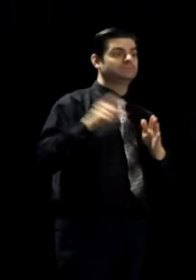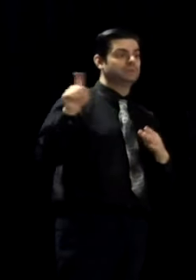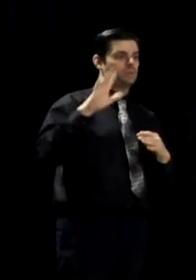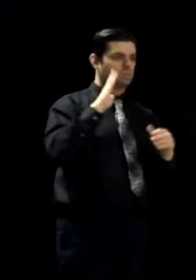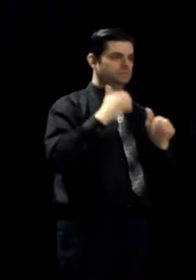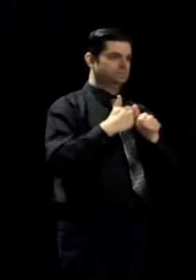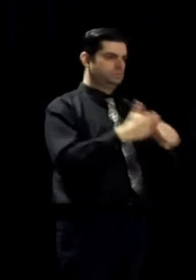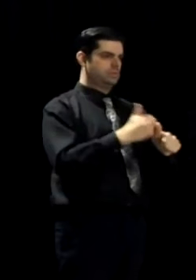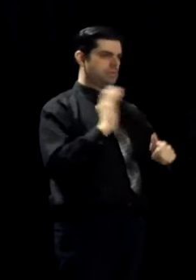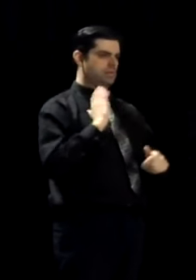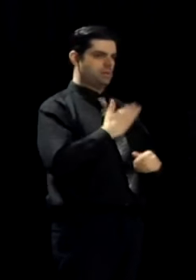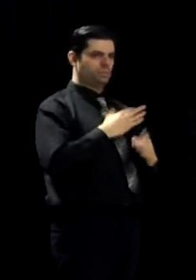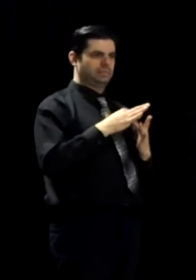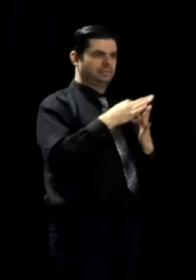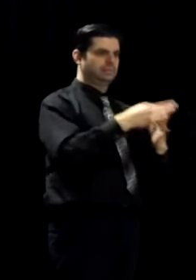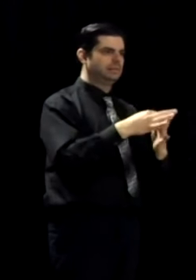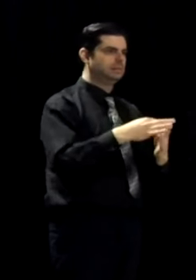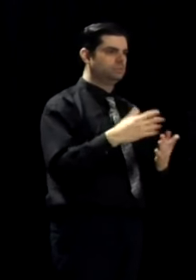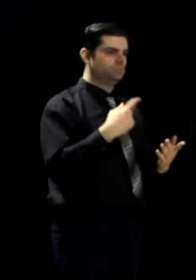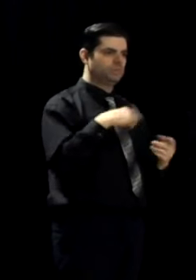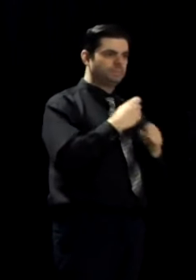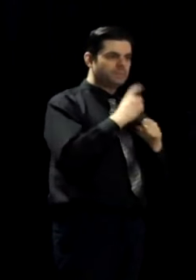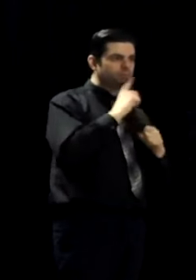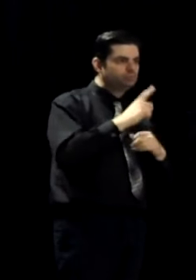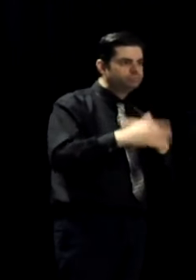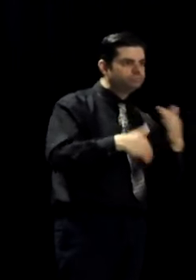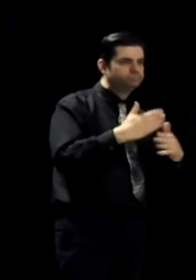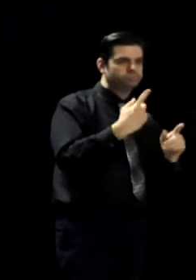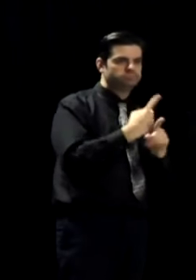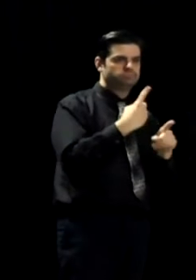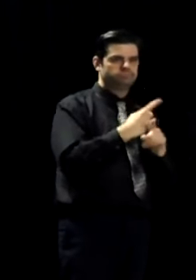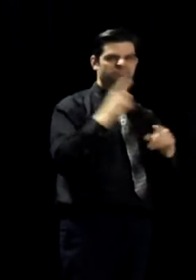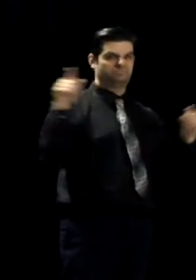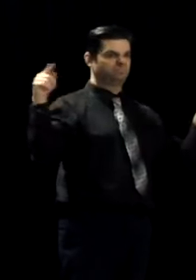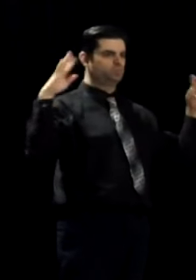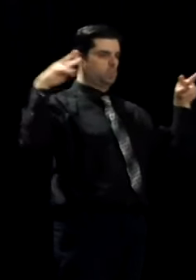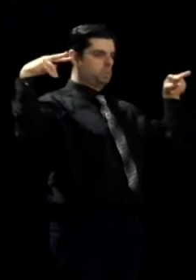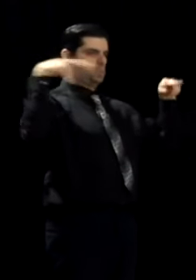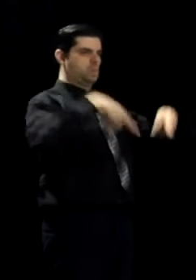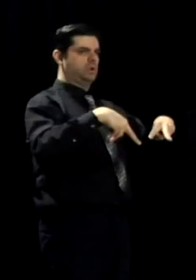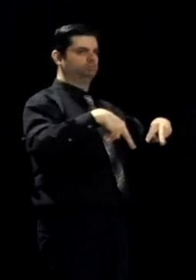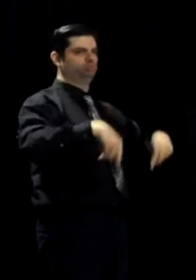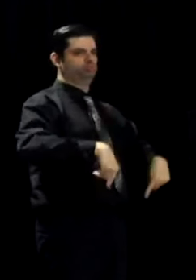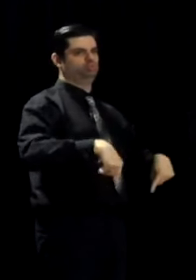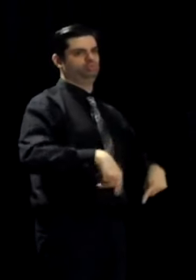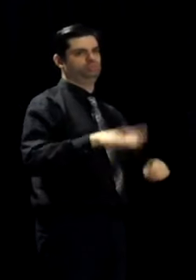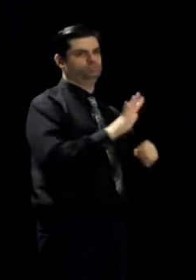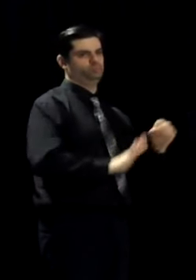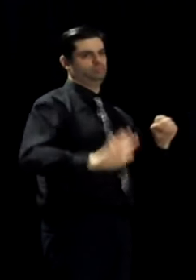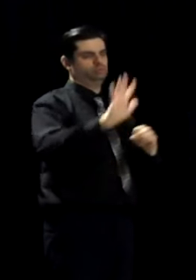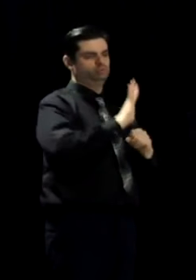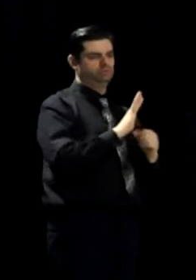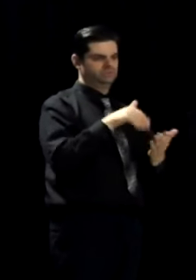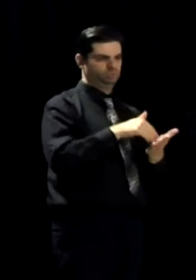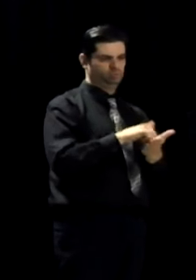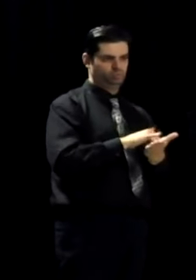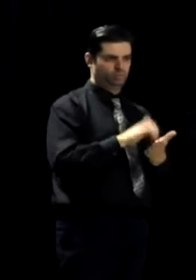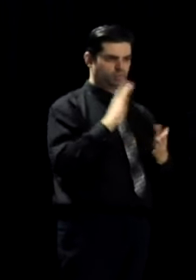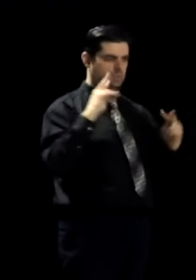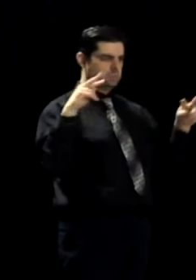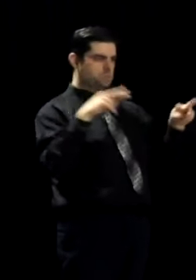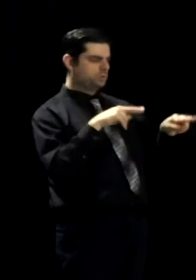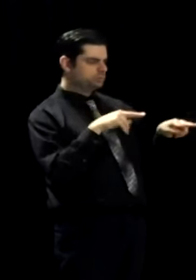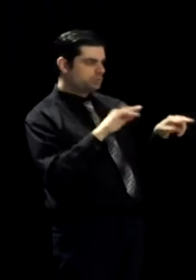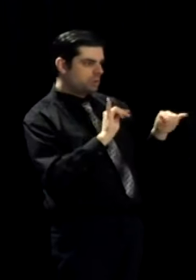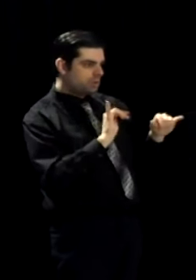going, earlier than others. So certainly we're one of them. Got one more. Somebody